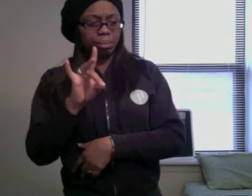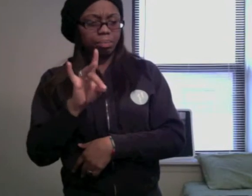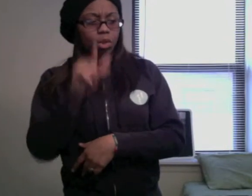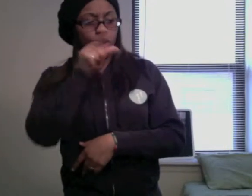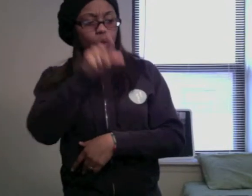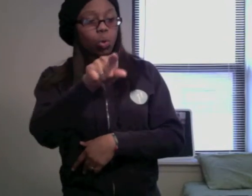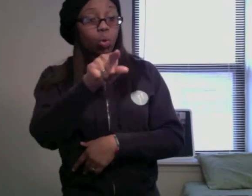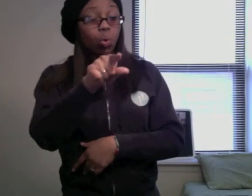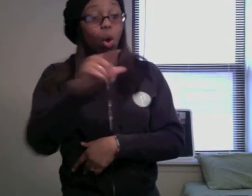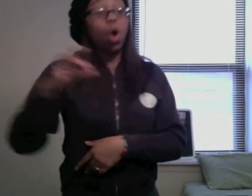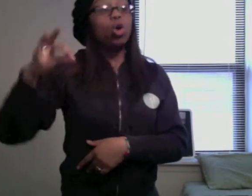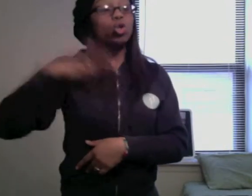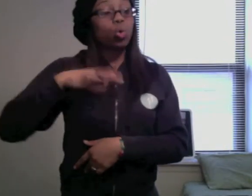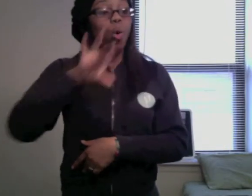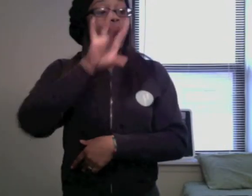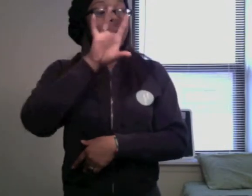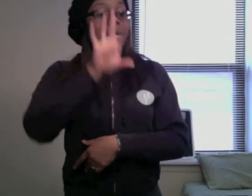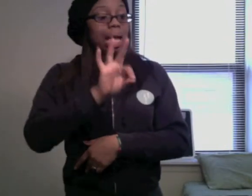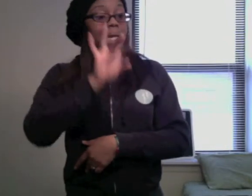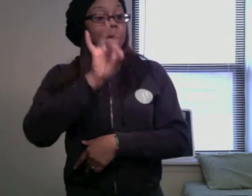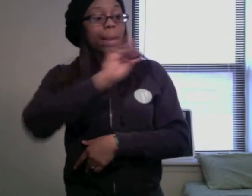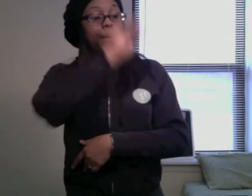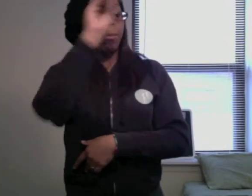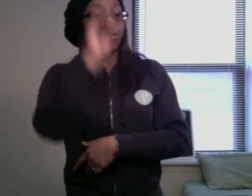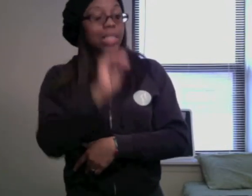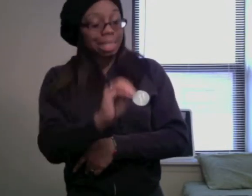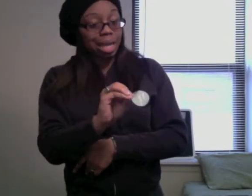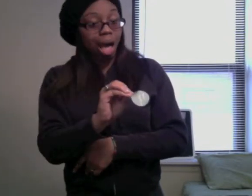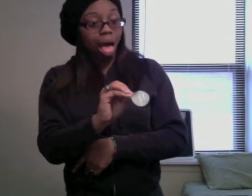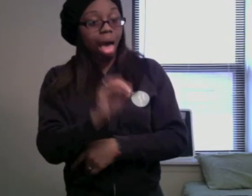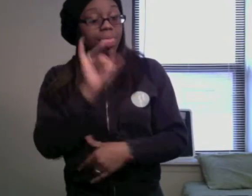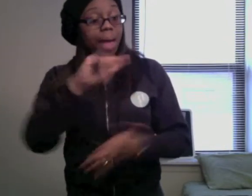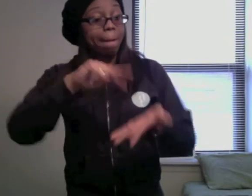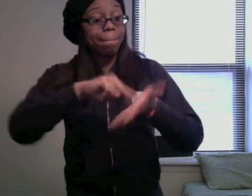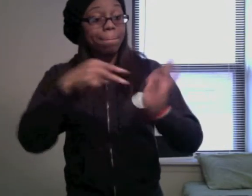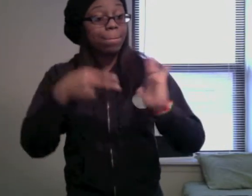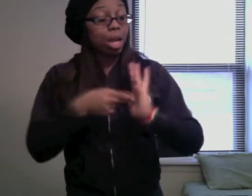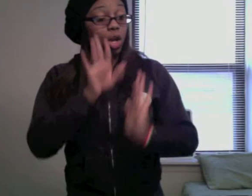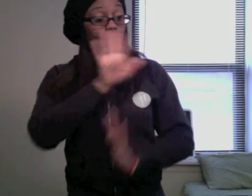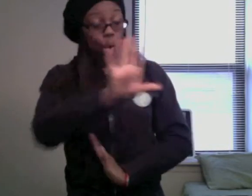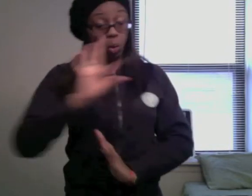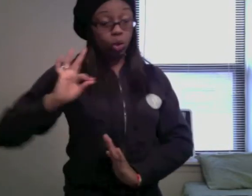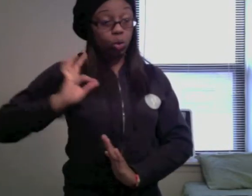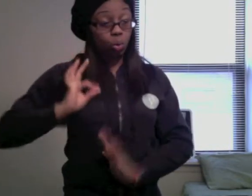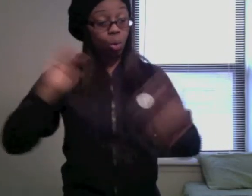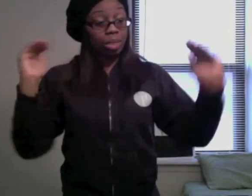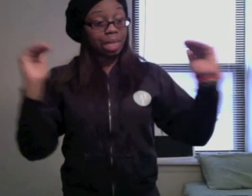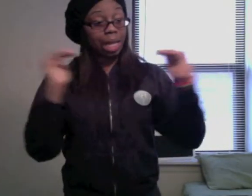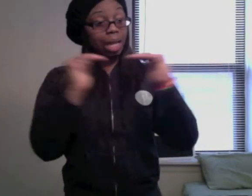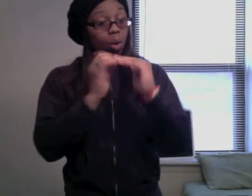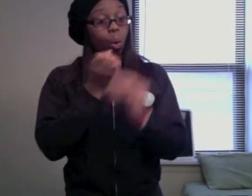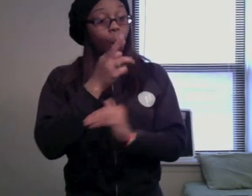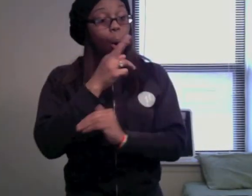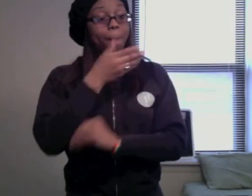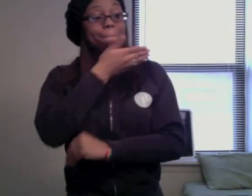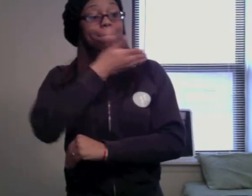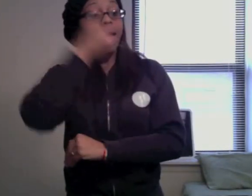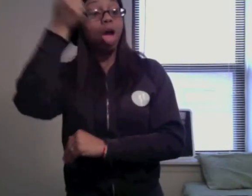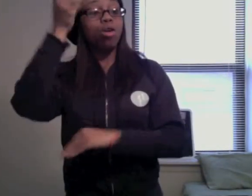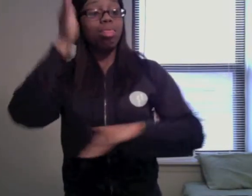scored in the 98th percentile. That means that your score was equal to or better than